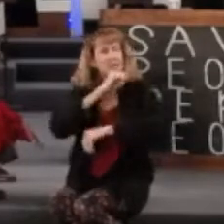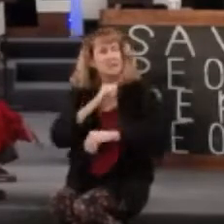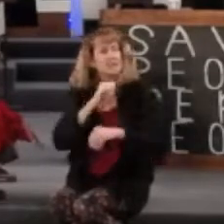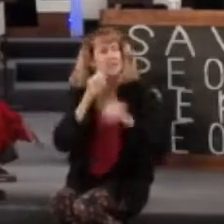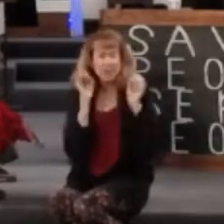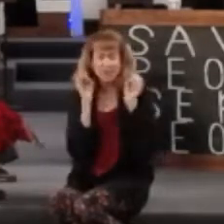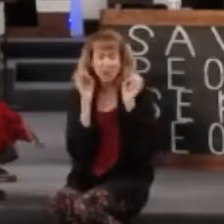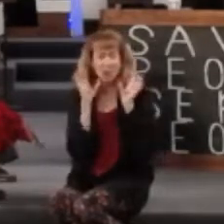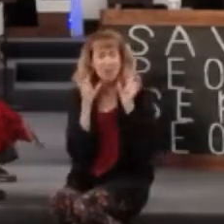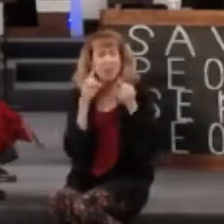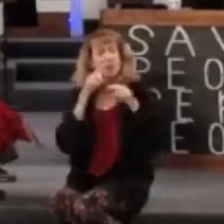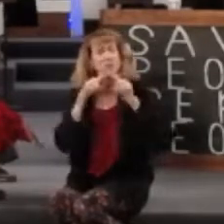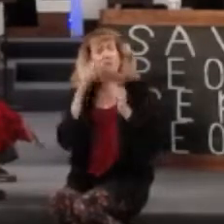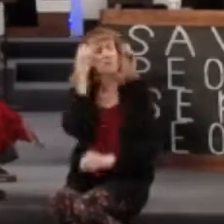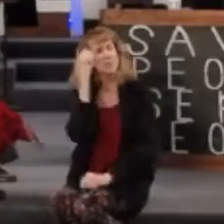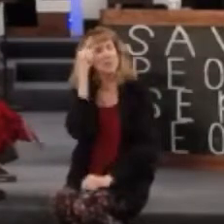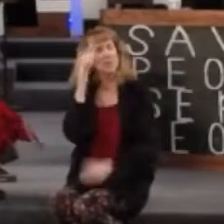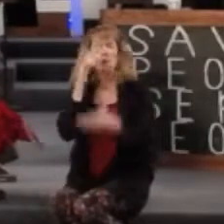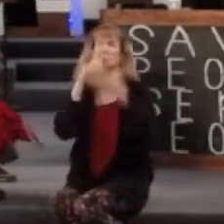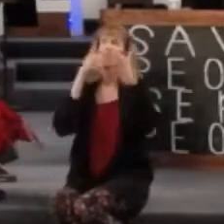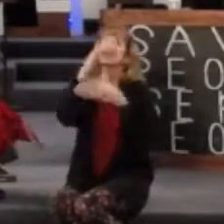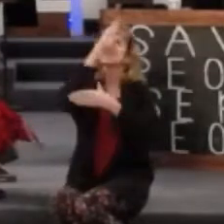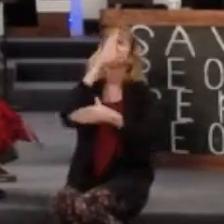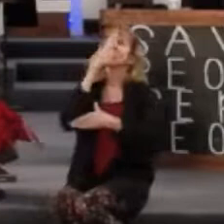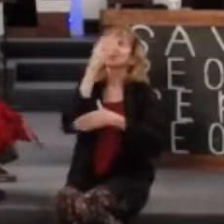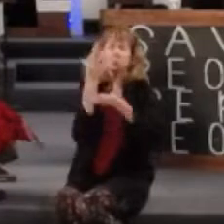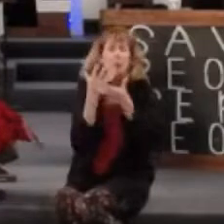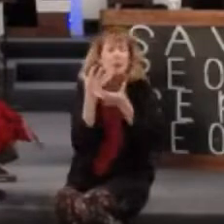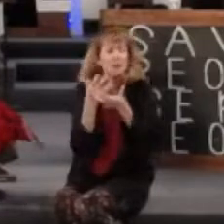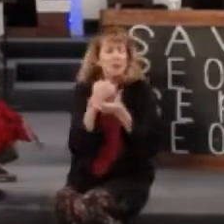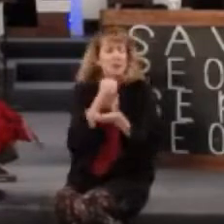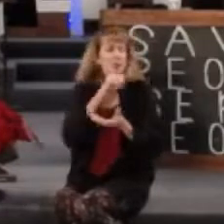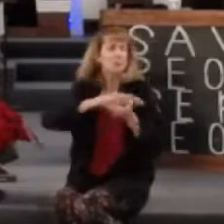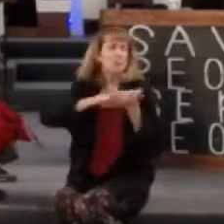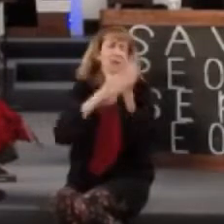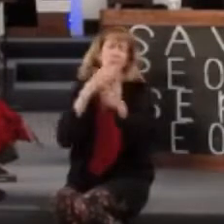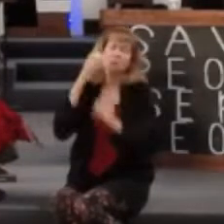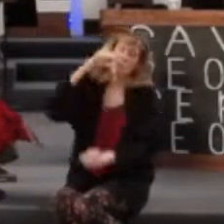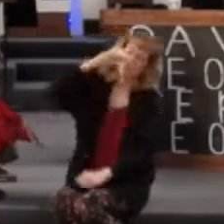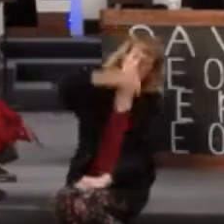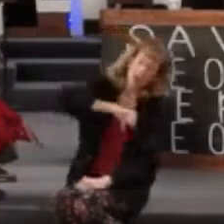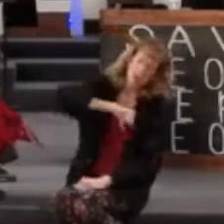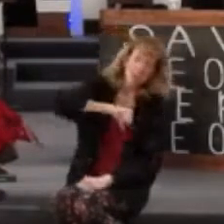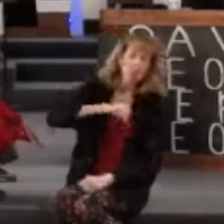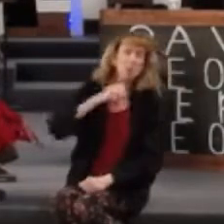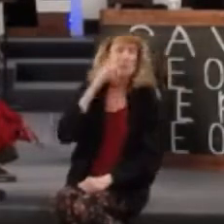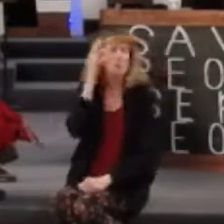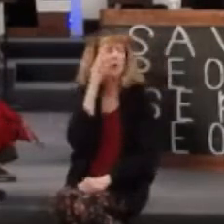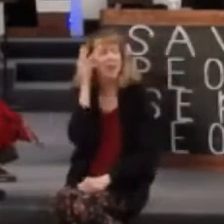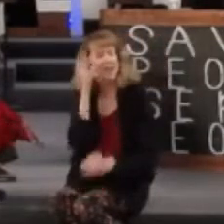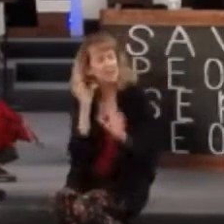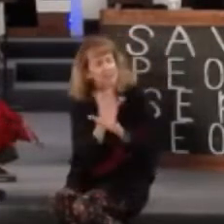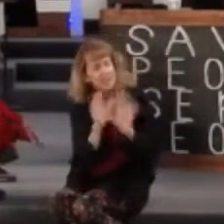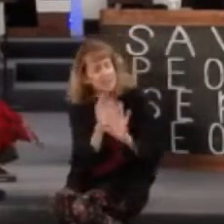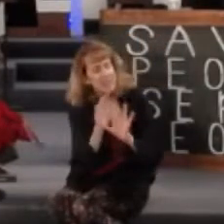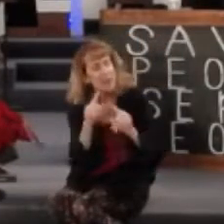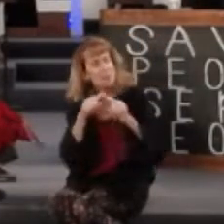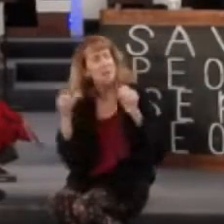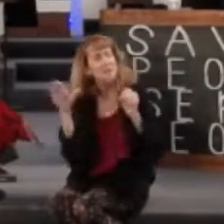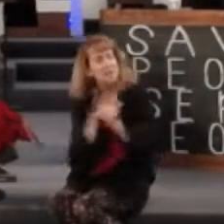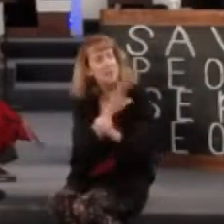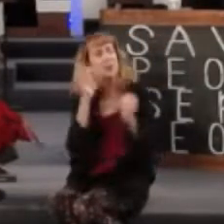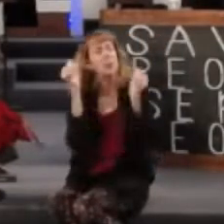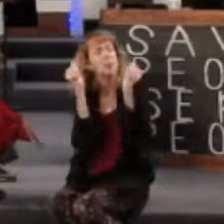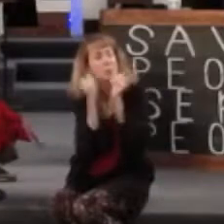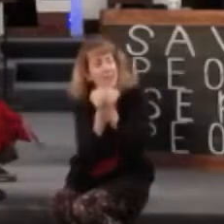foolish, but understand what the Lord's will is. Do not get drunk on wine, which leads to debauchery. Instead, be filled with